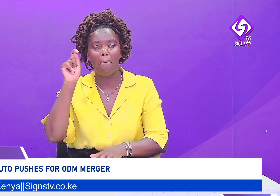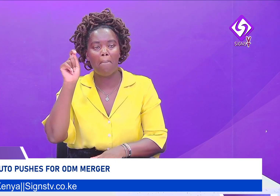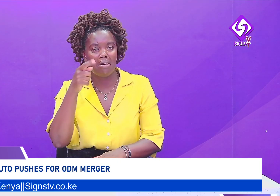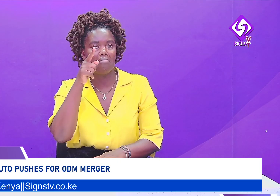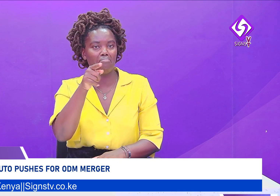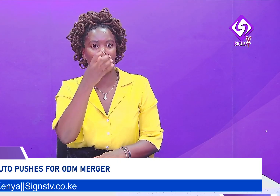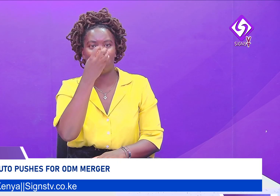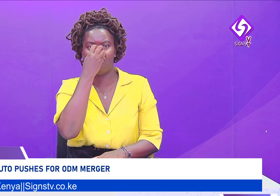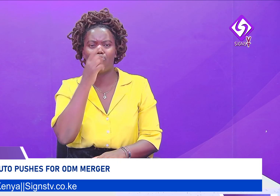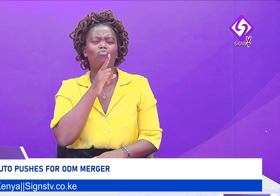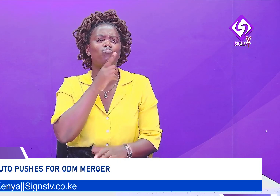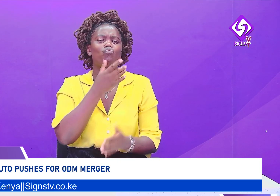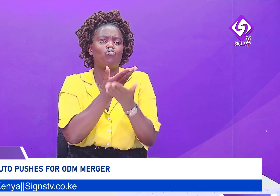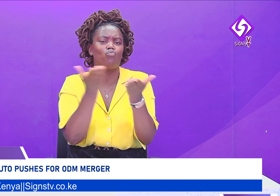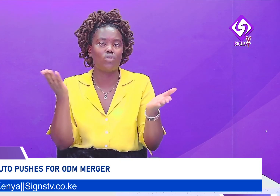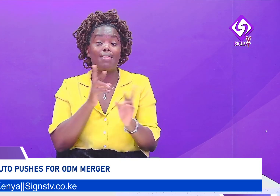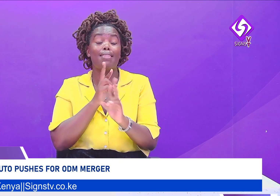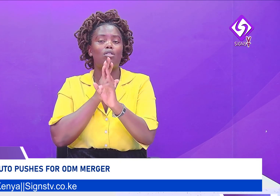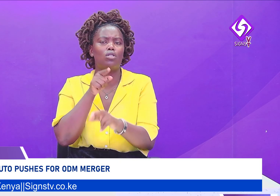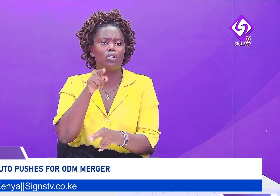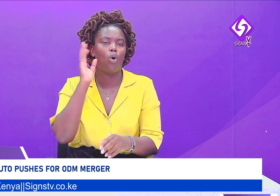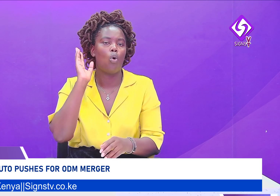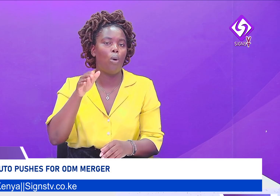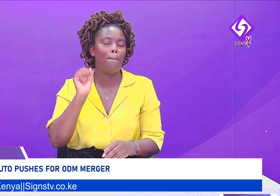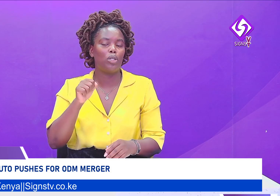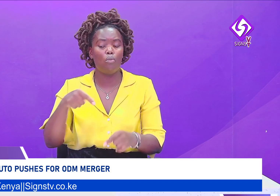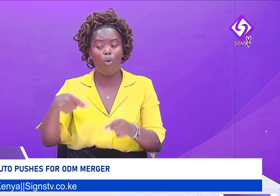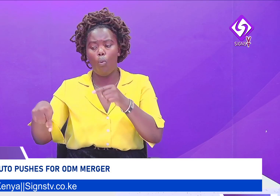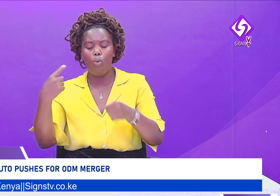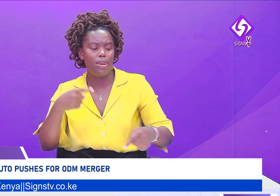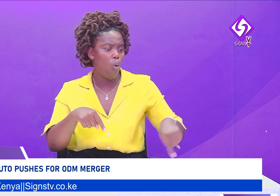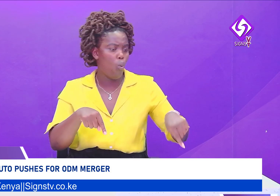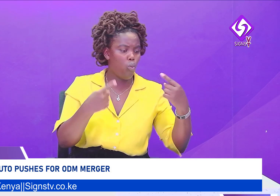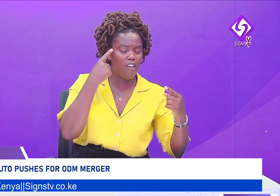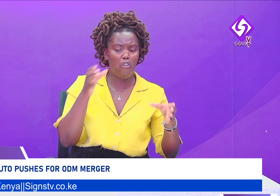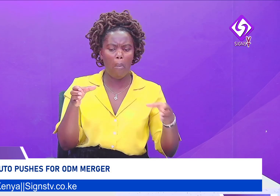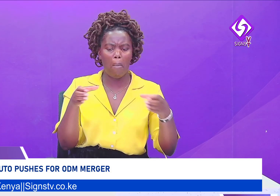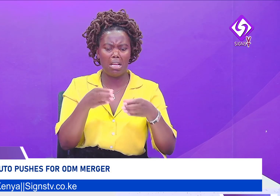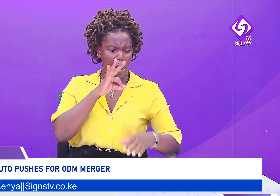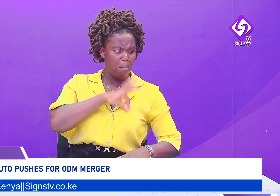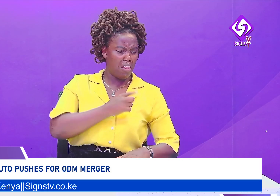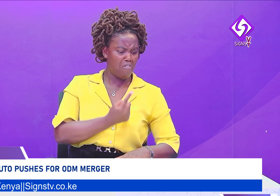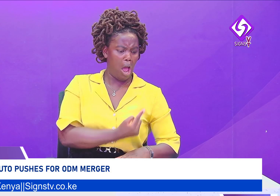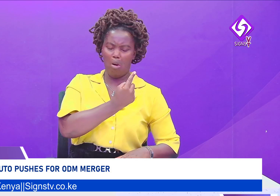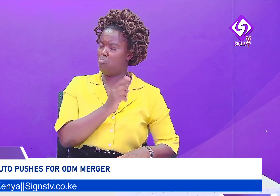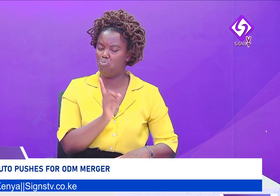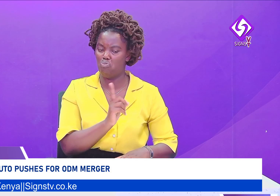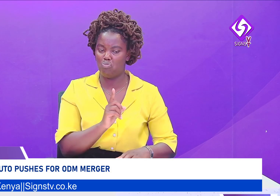that the outcomes will be a win-win for the two